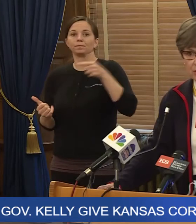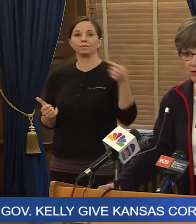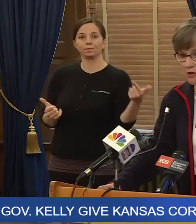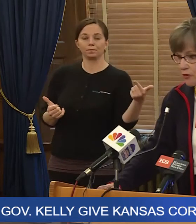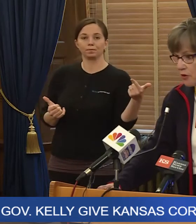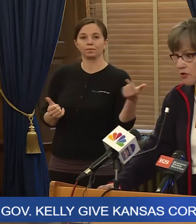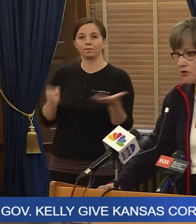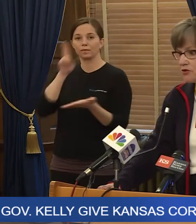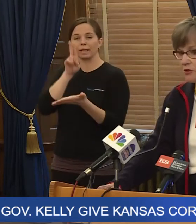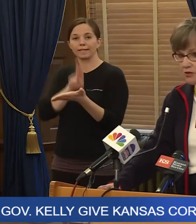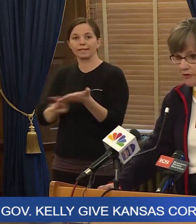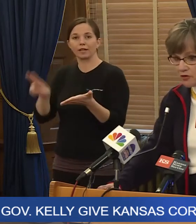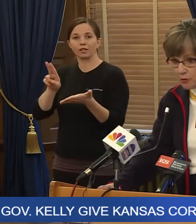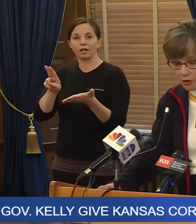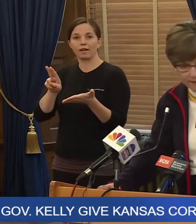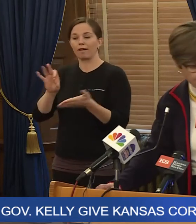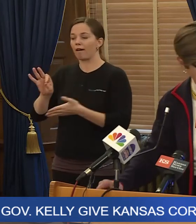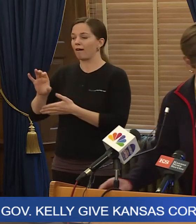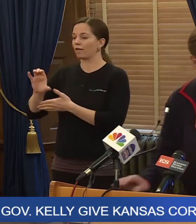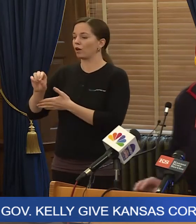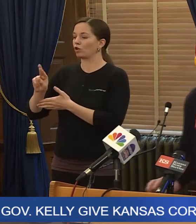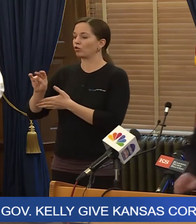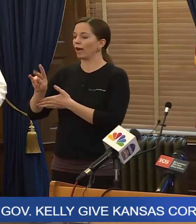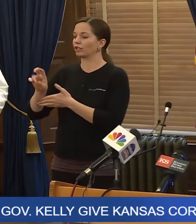to Secretary of Corrections, Jeff Smuda.